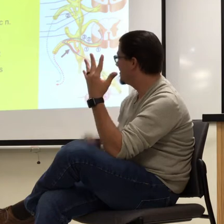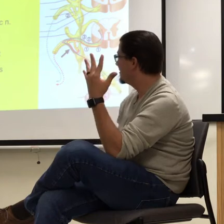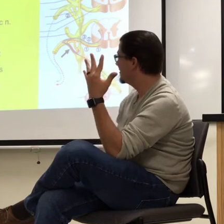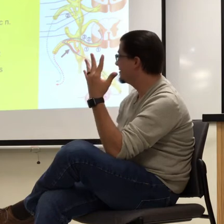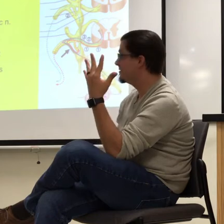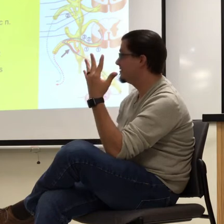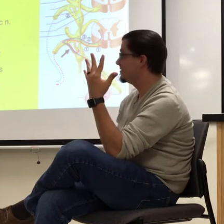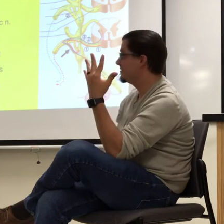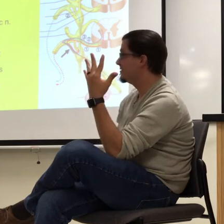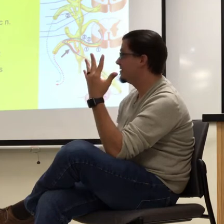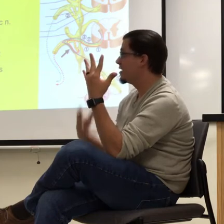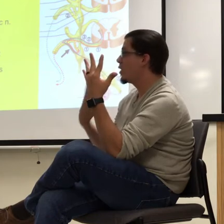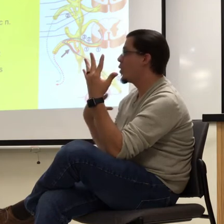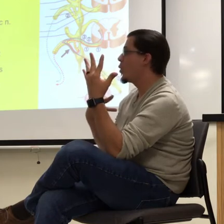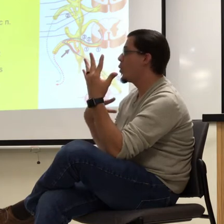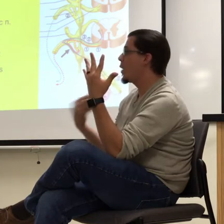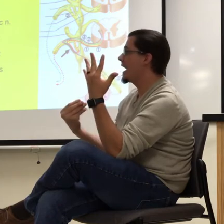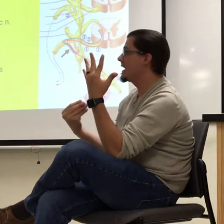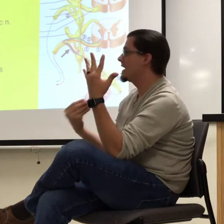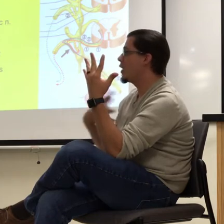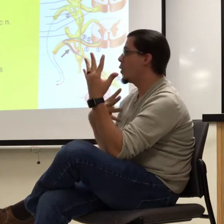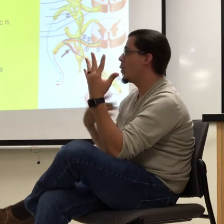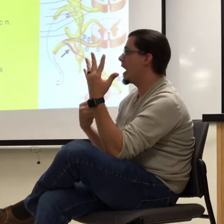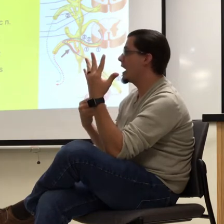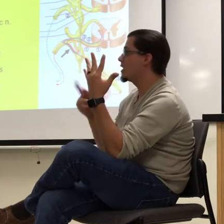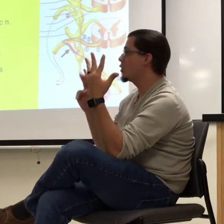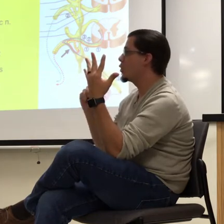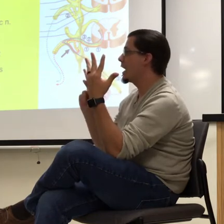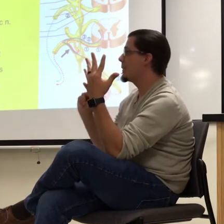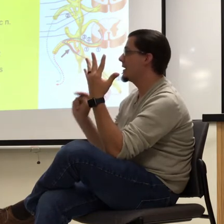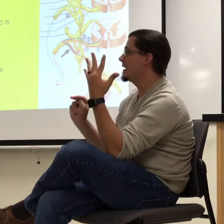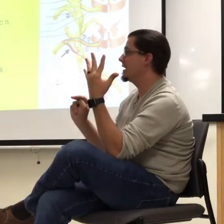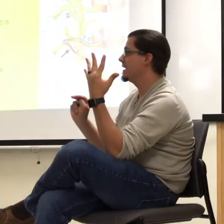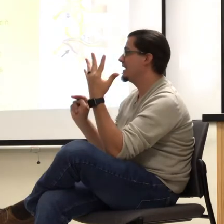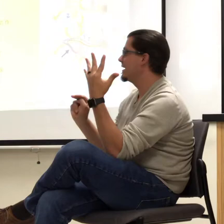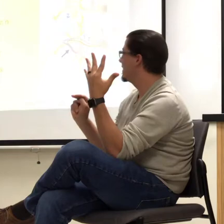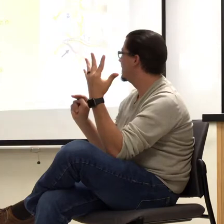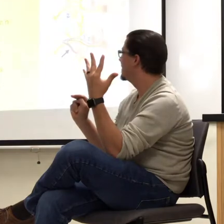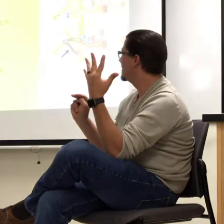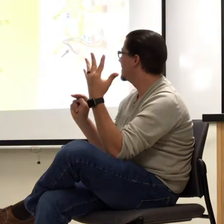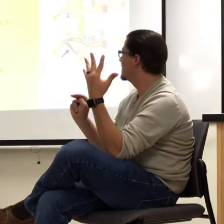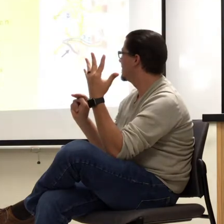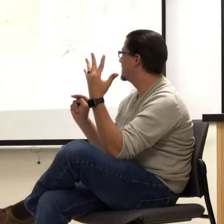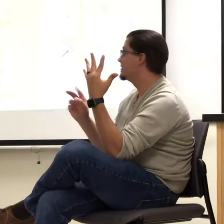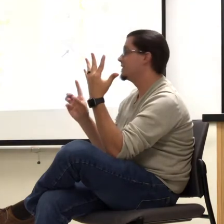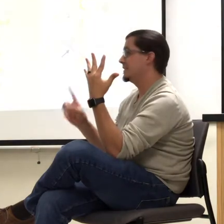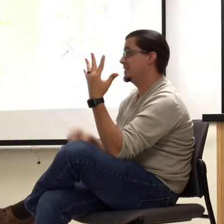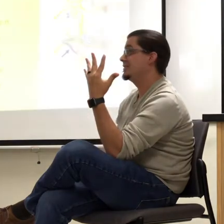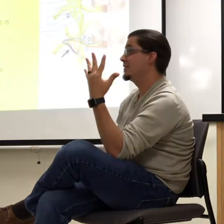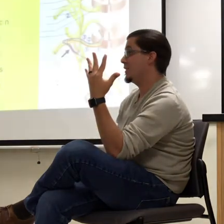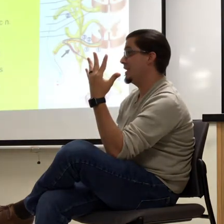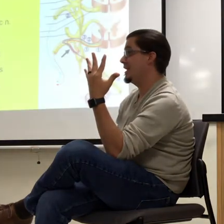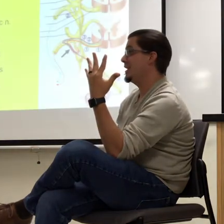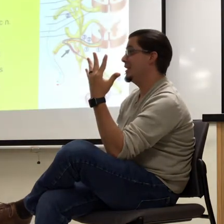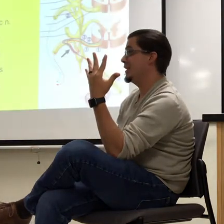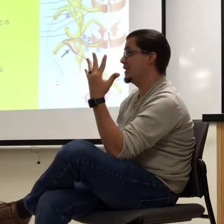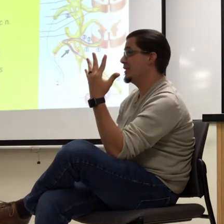Five, white ramus. Let's hit that. Choice B, carrying preganglionic fibers.